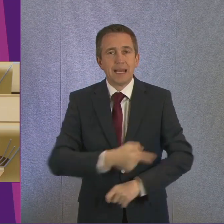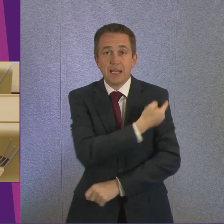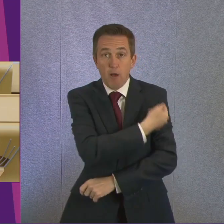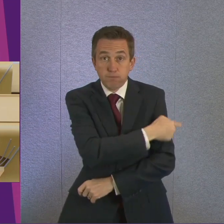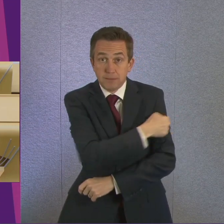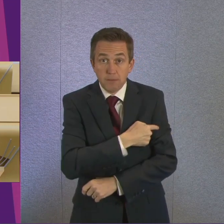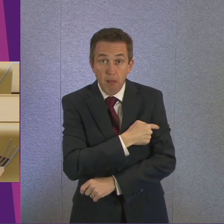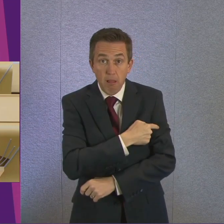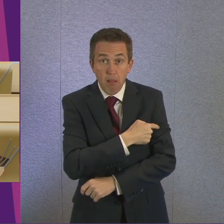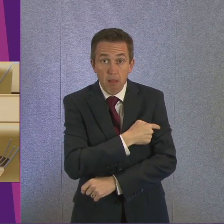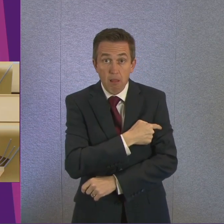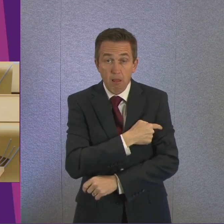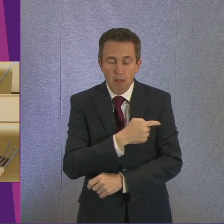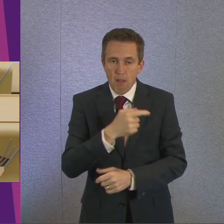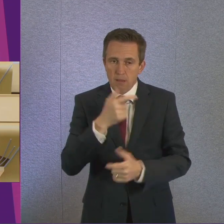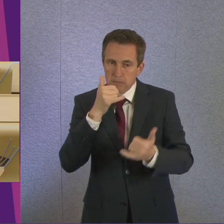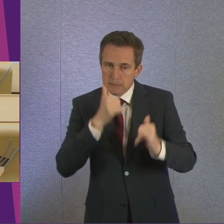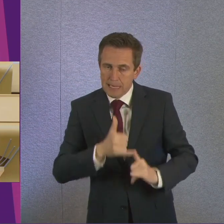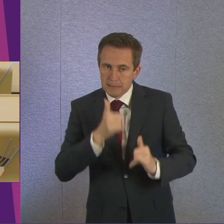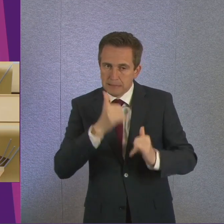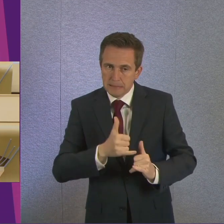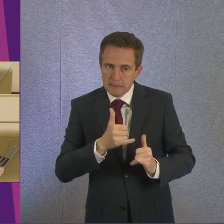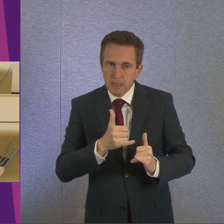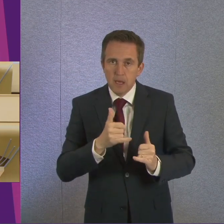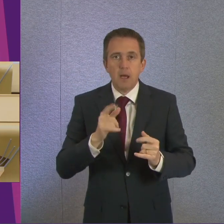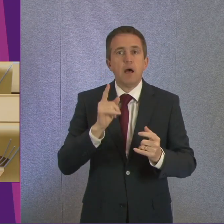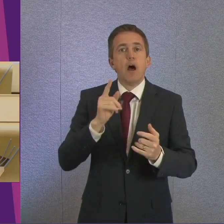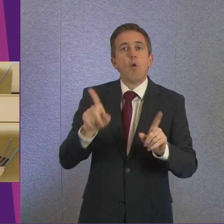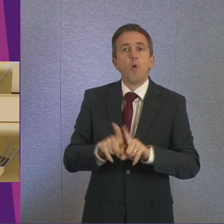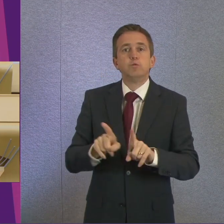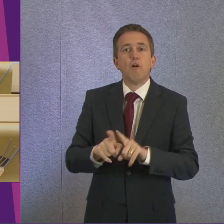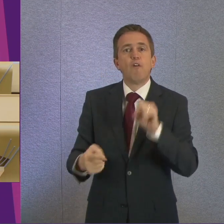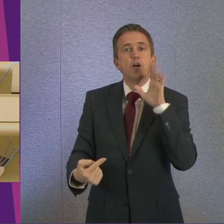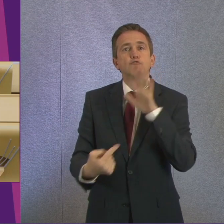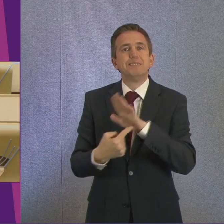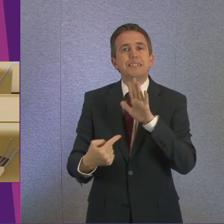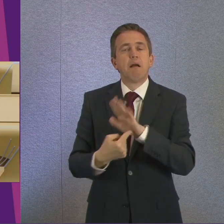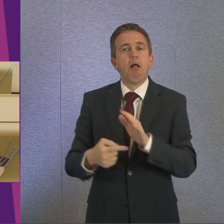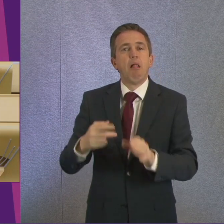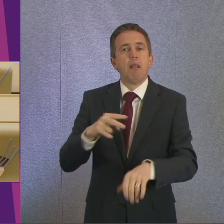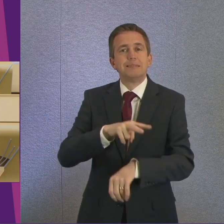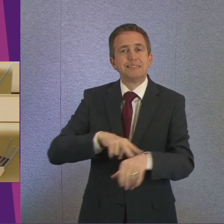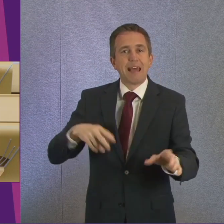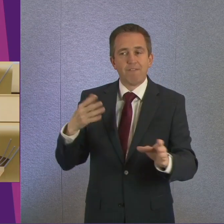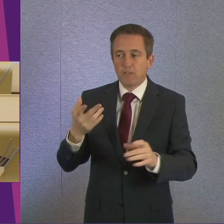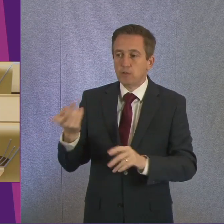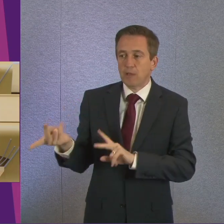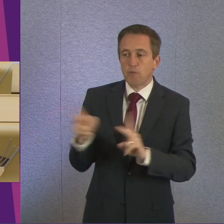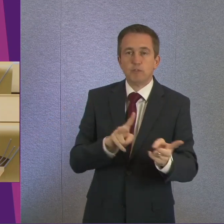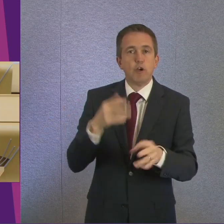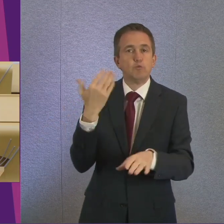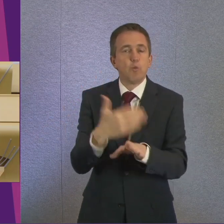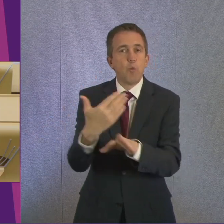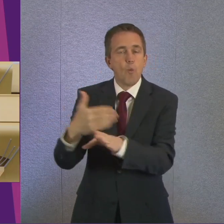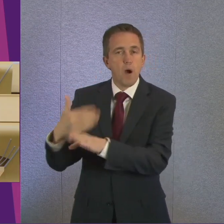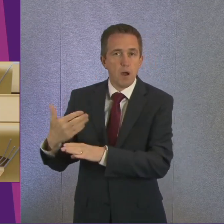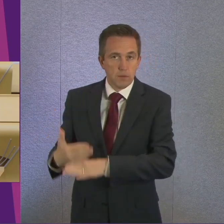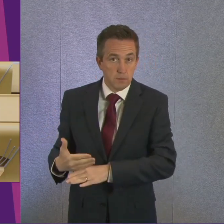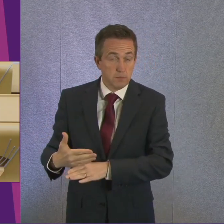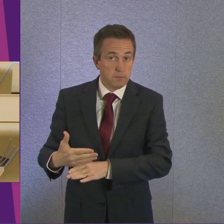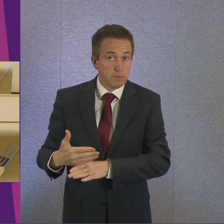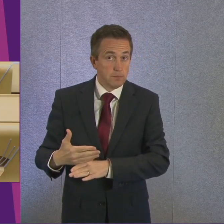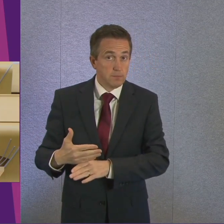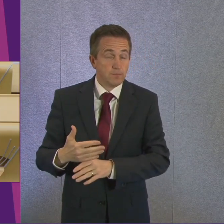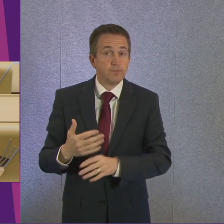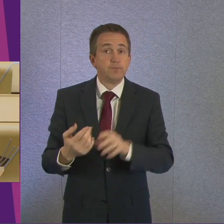for surveillance, and to help critical key workers return to work. What we have seen, and that